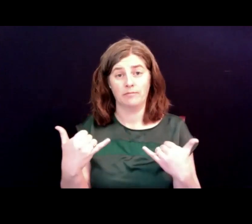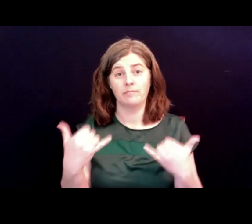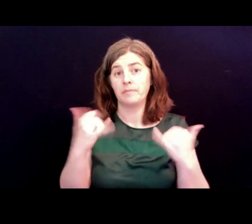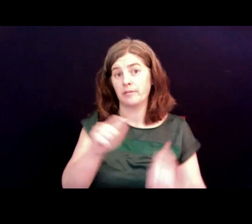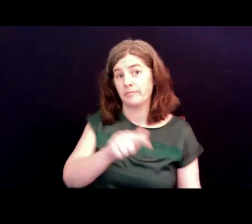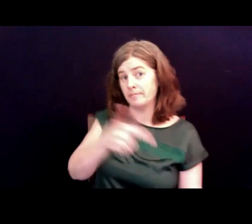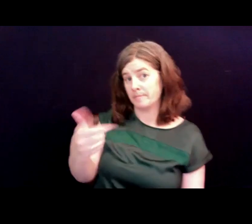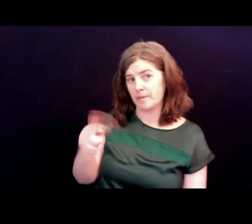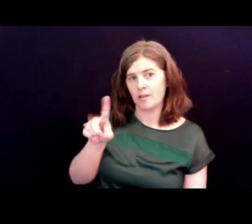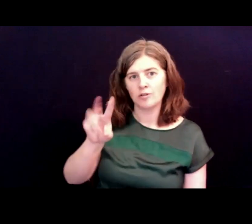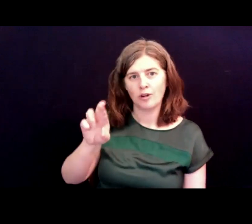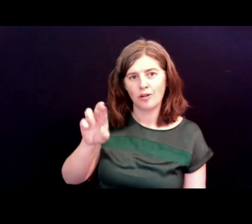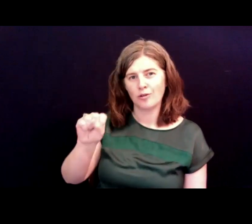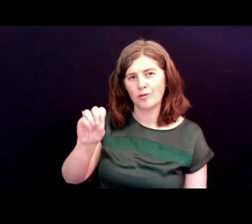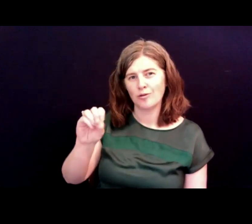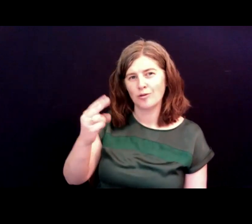Sohl take over. Thank you.